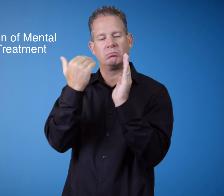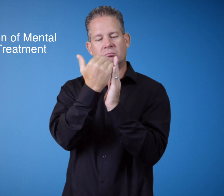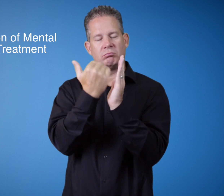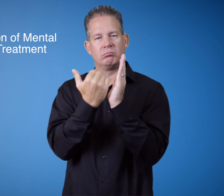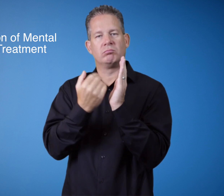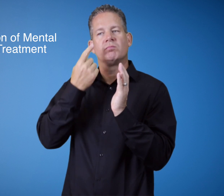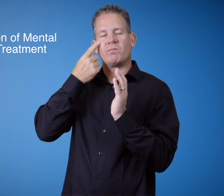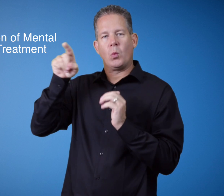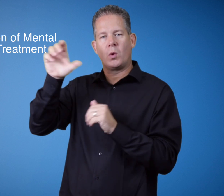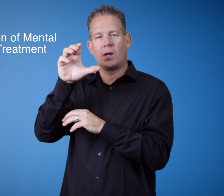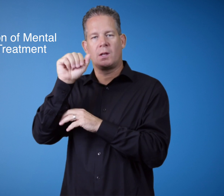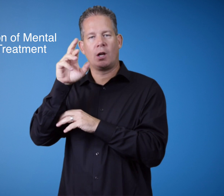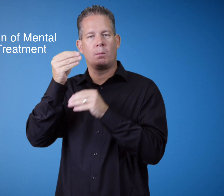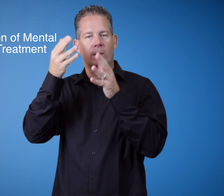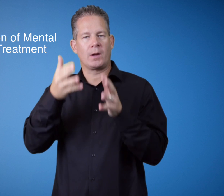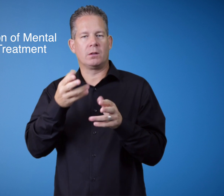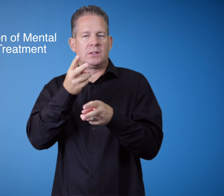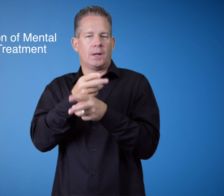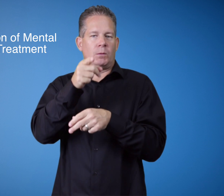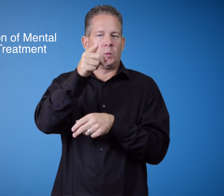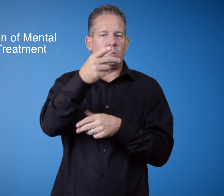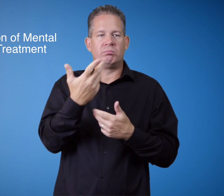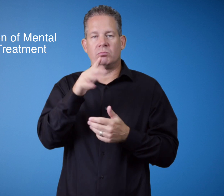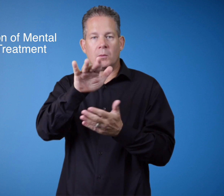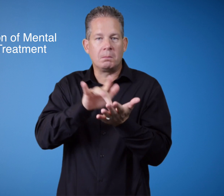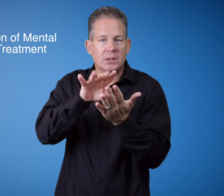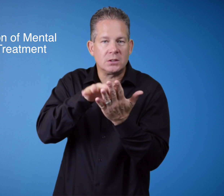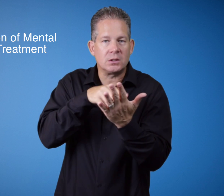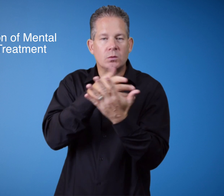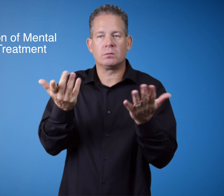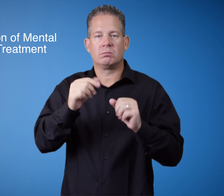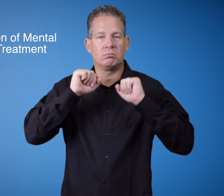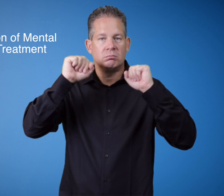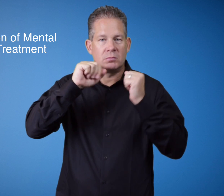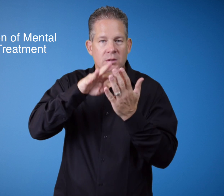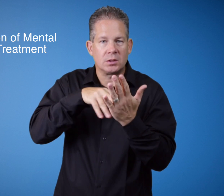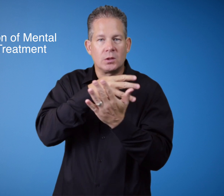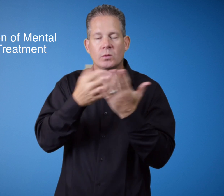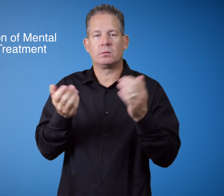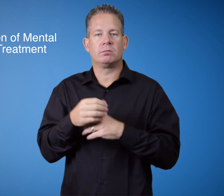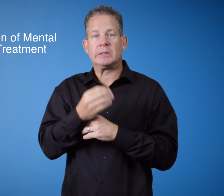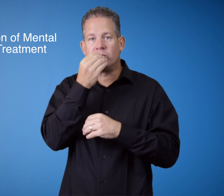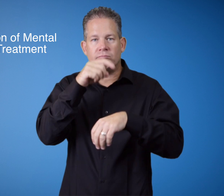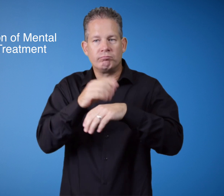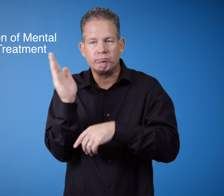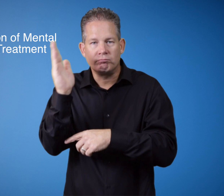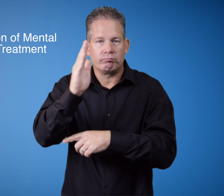are almost like a set of instructions for a caretaker as to how to care for you. This could be your medicine schedule, an exercise schedule,